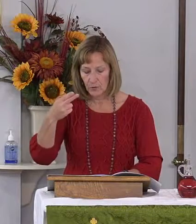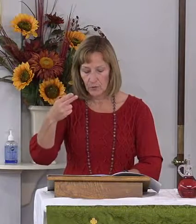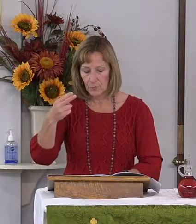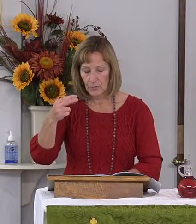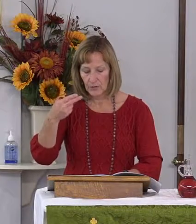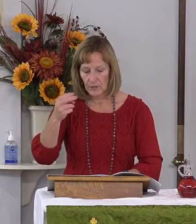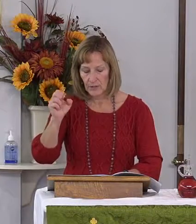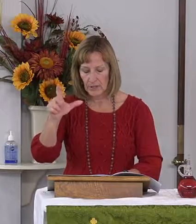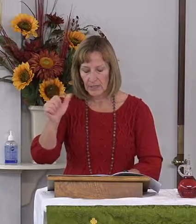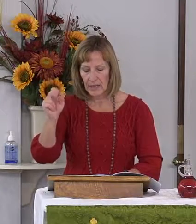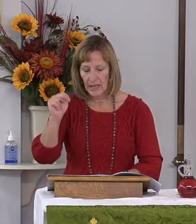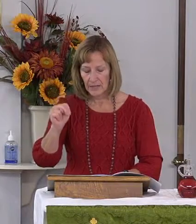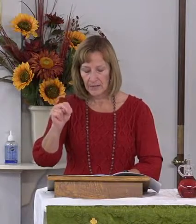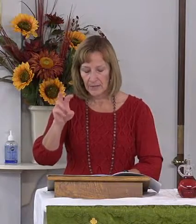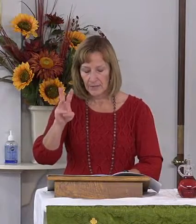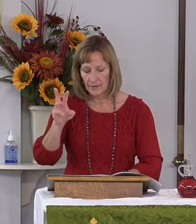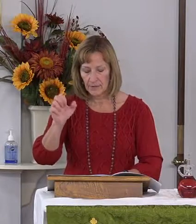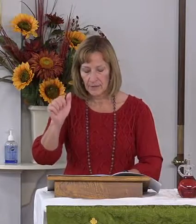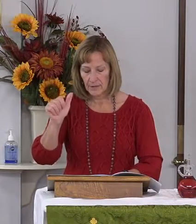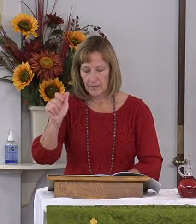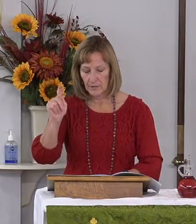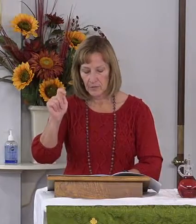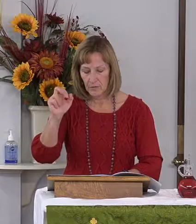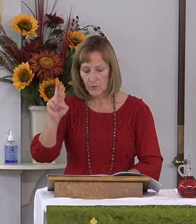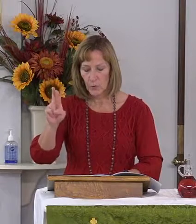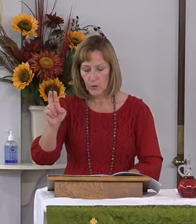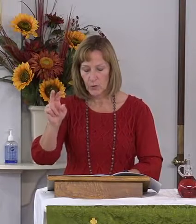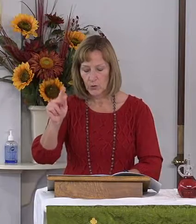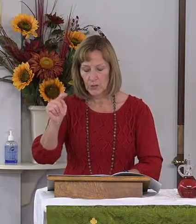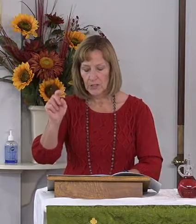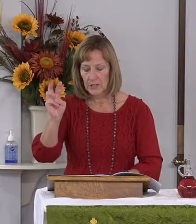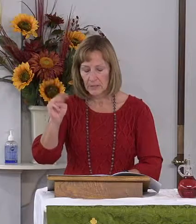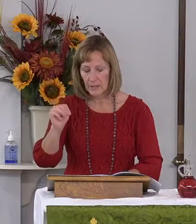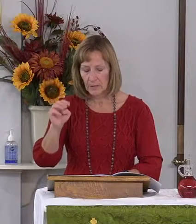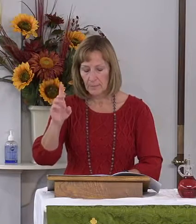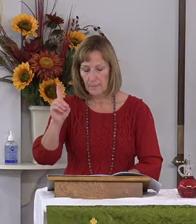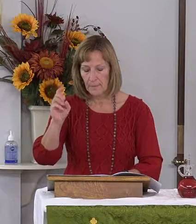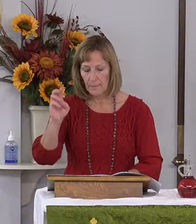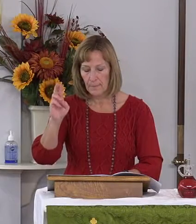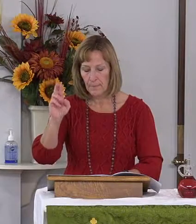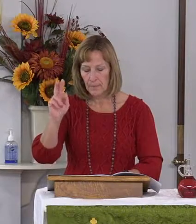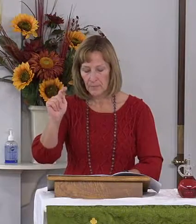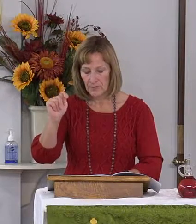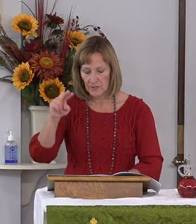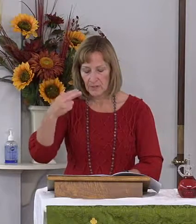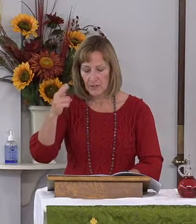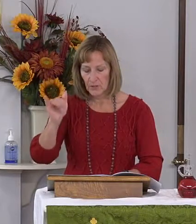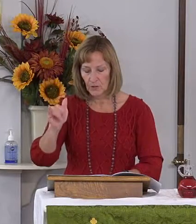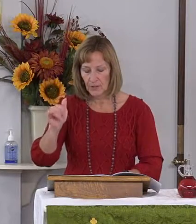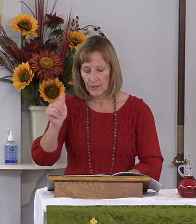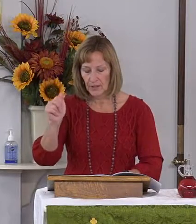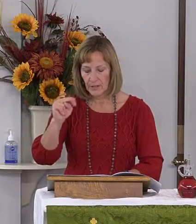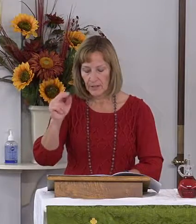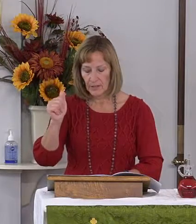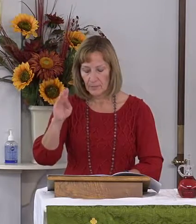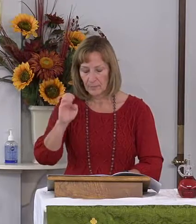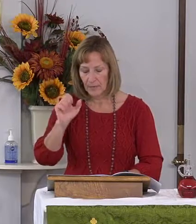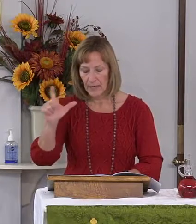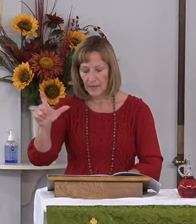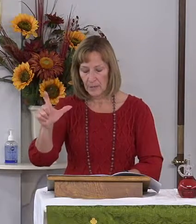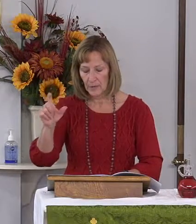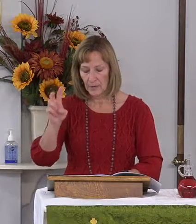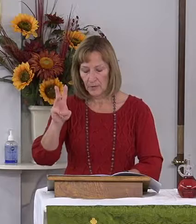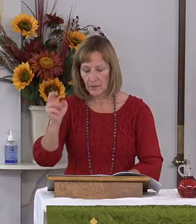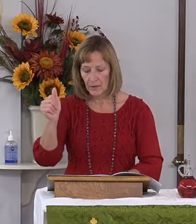Ruth, Helen, Walter, Tom, Dorothy,